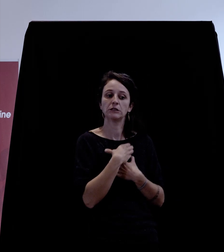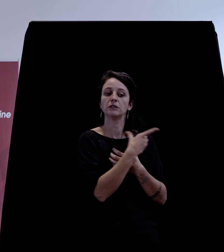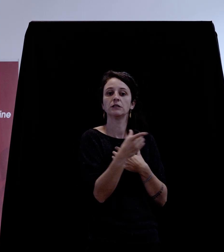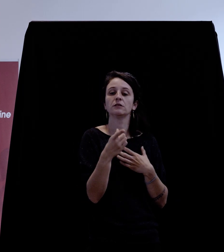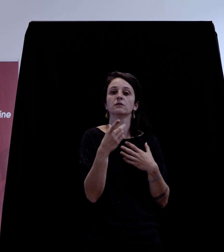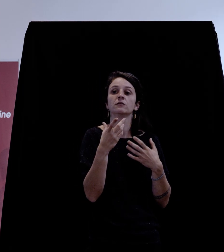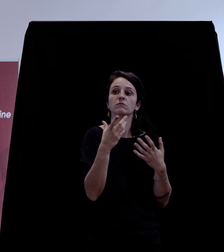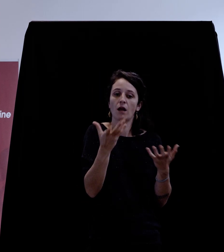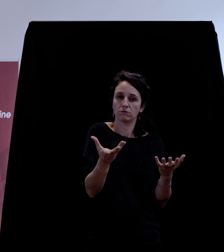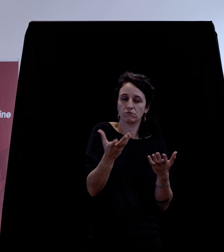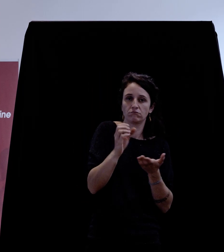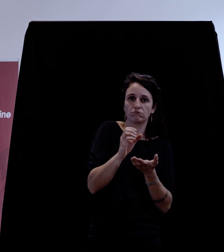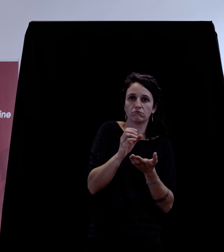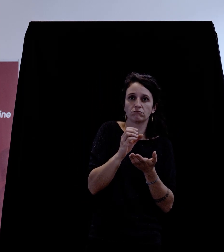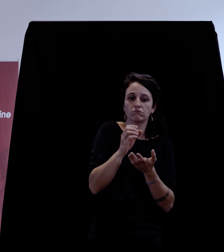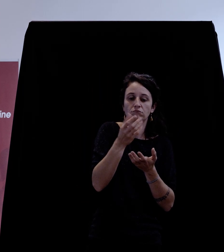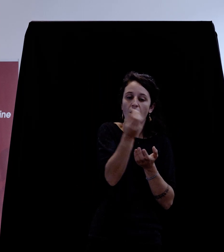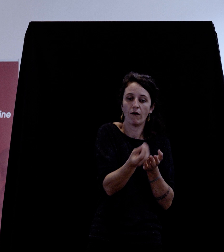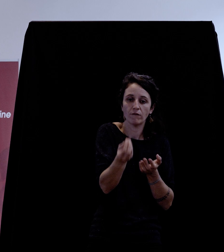Anxiety is about not knowing what's going to happen.